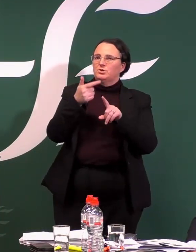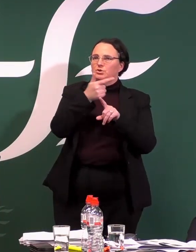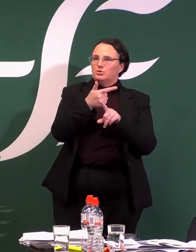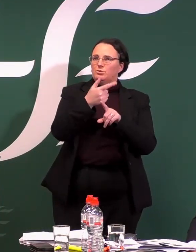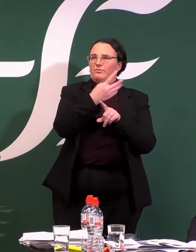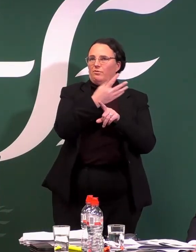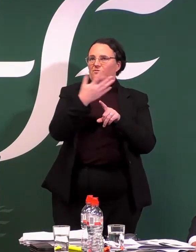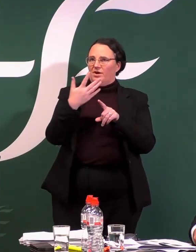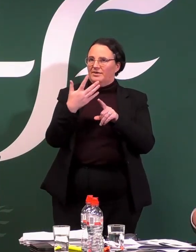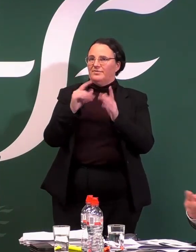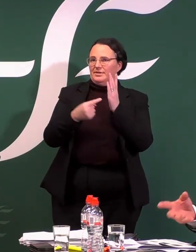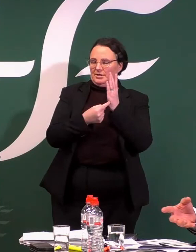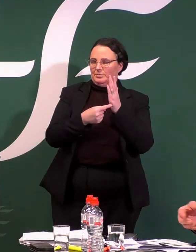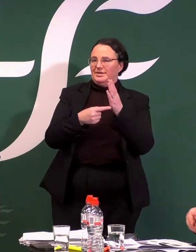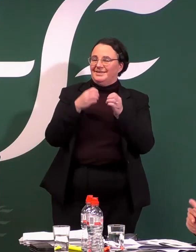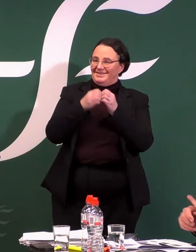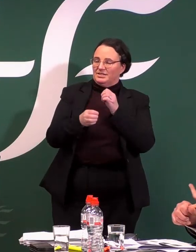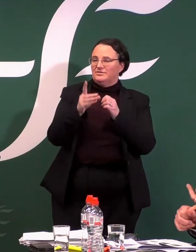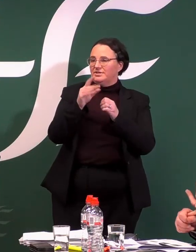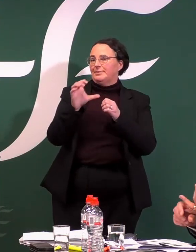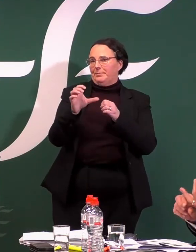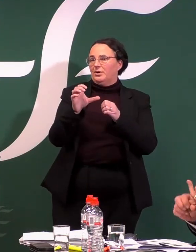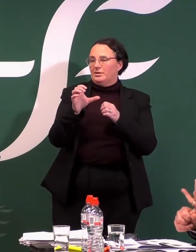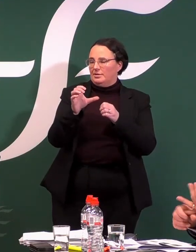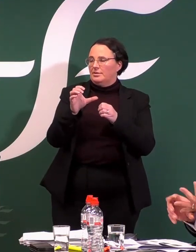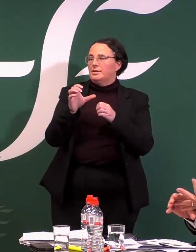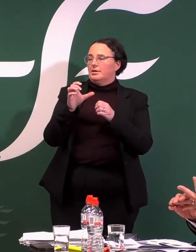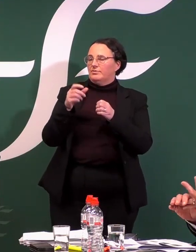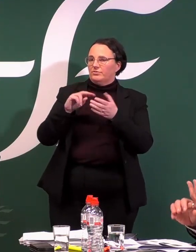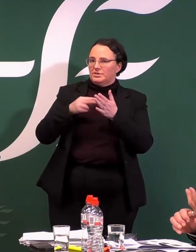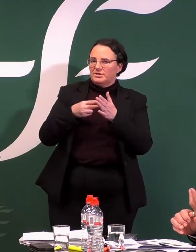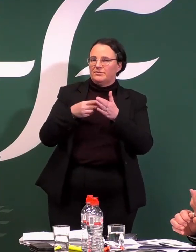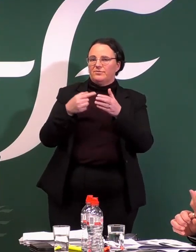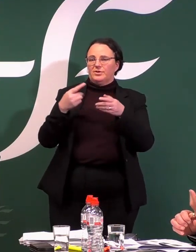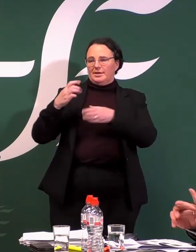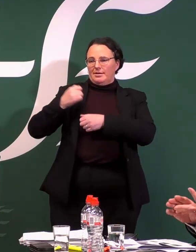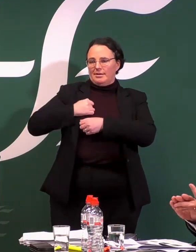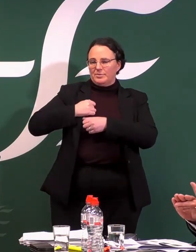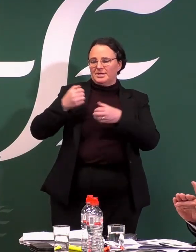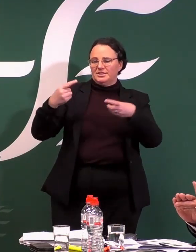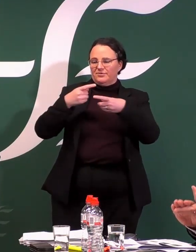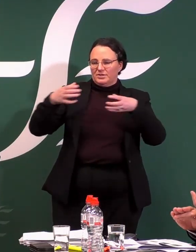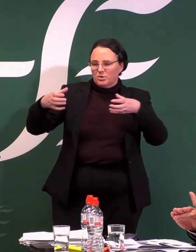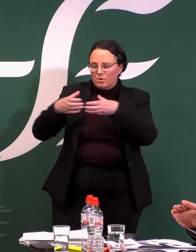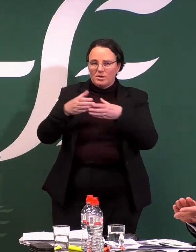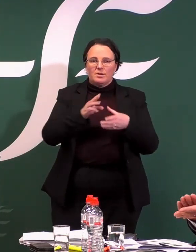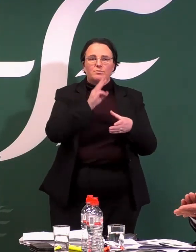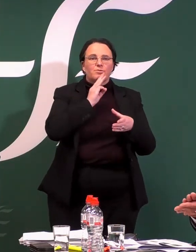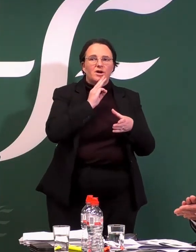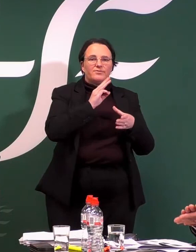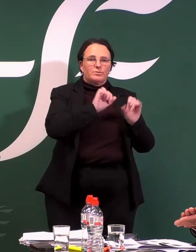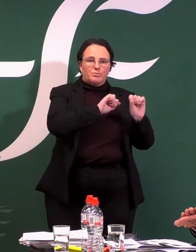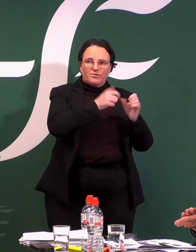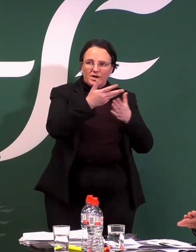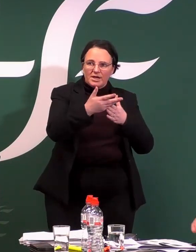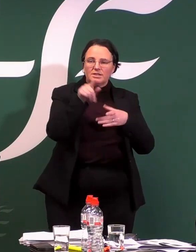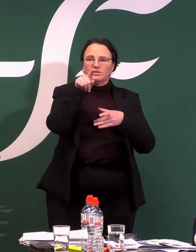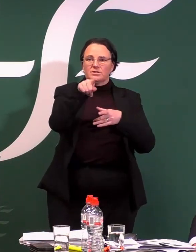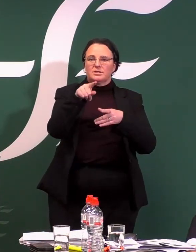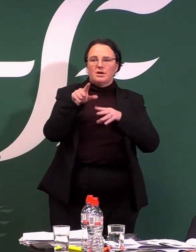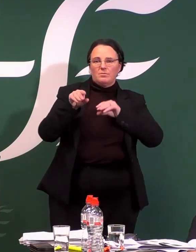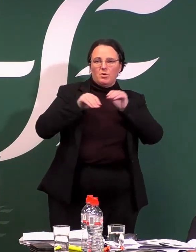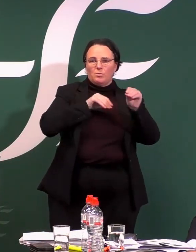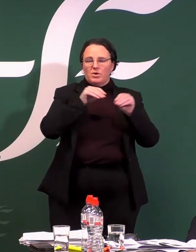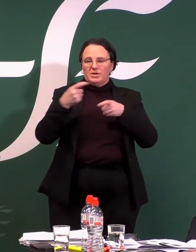end of December. And we've used, as I said, a range. Paul referred earlier, Defence Forces, other private providers, our ambulance service, more mobile